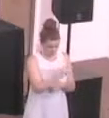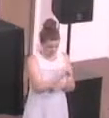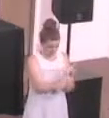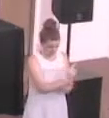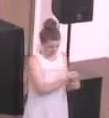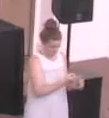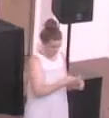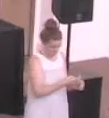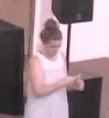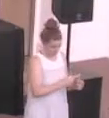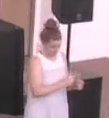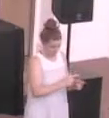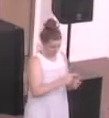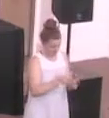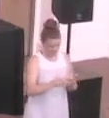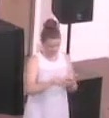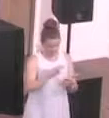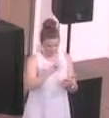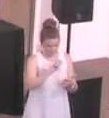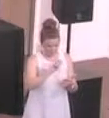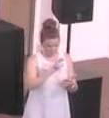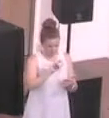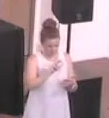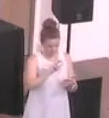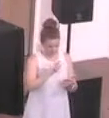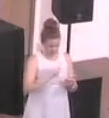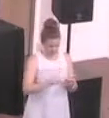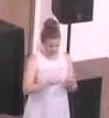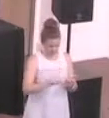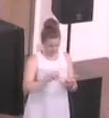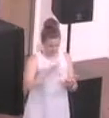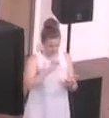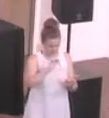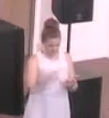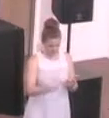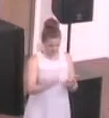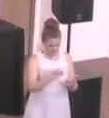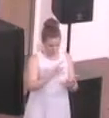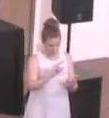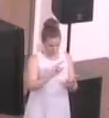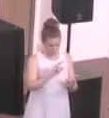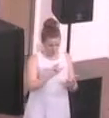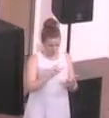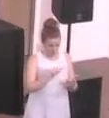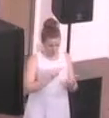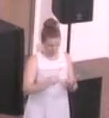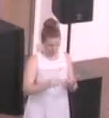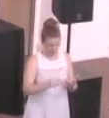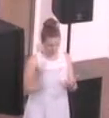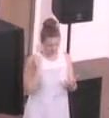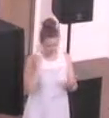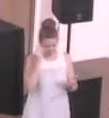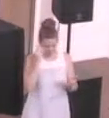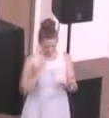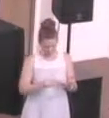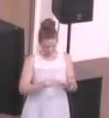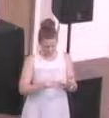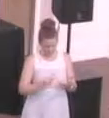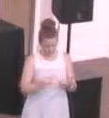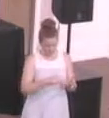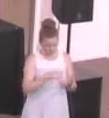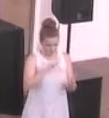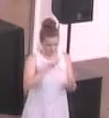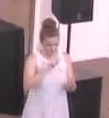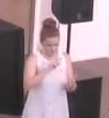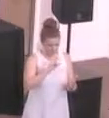Yeah, and then Maryland, and then South Carolina, and then Georgia, and then back to Tennessee, and then to Kansas, and